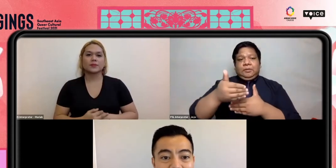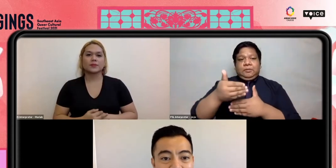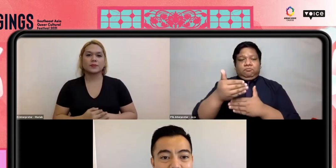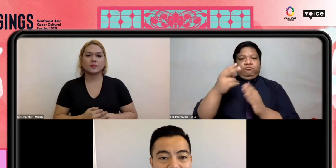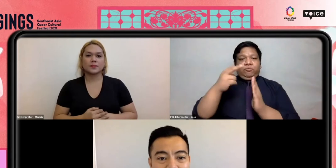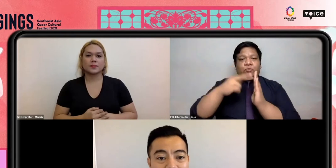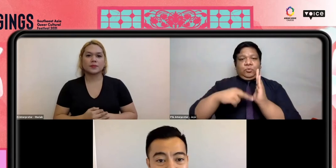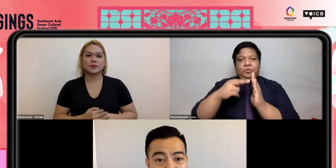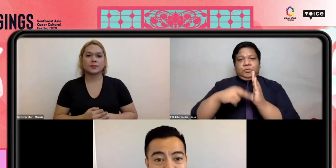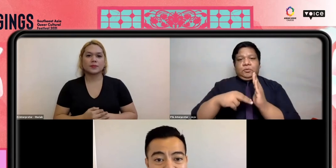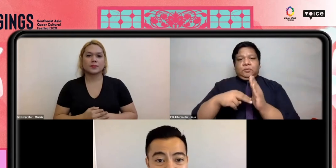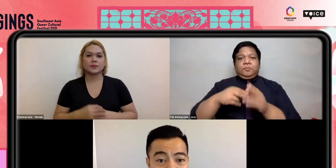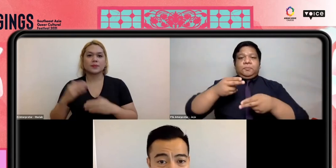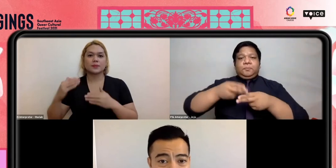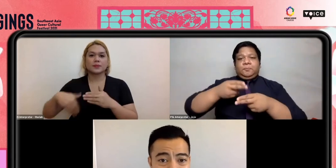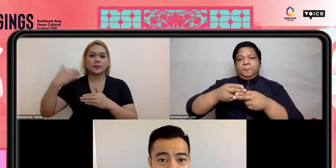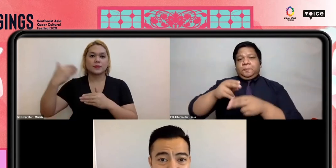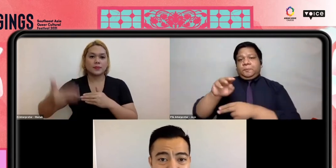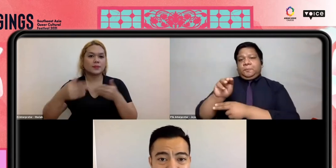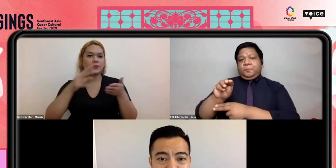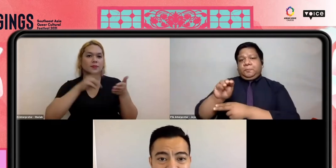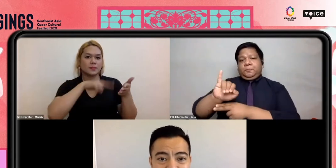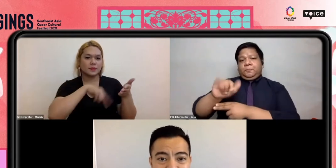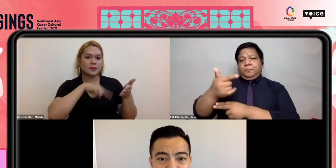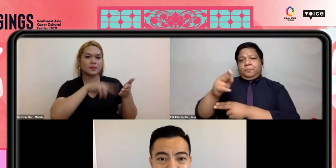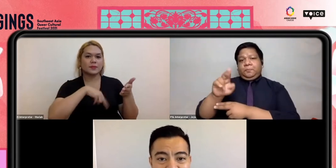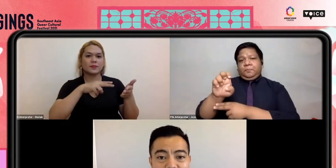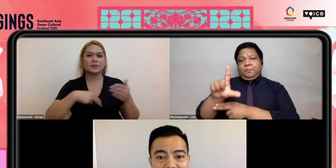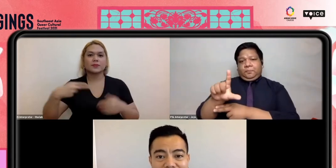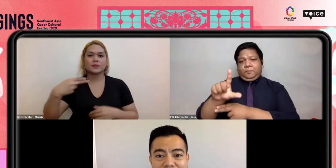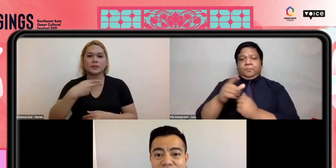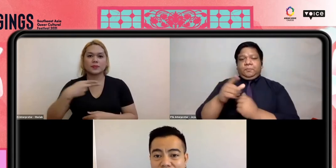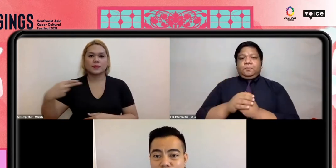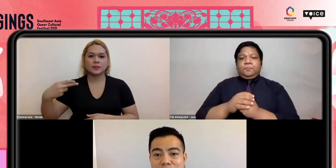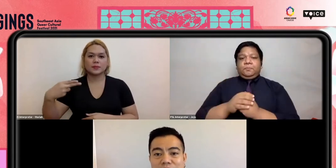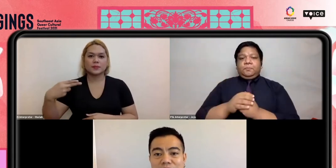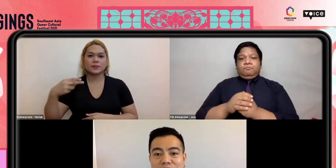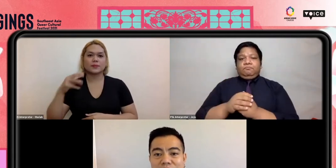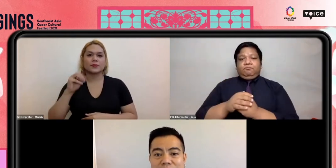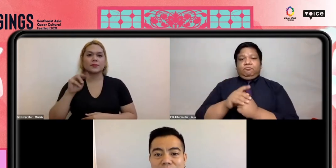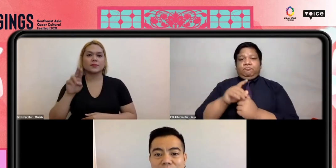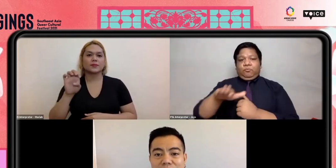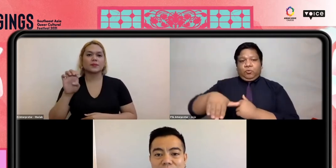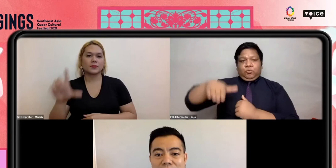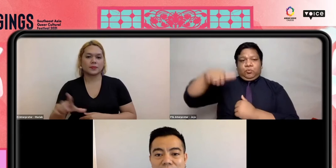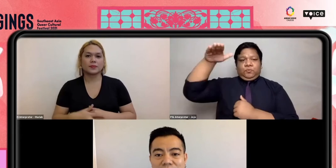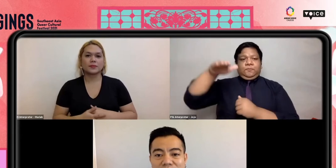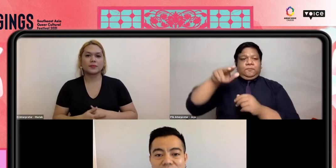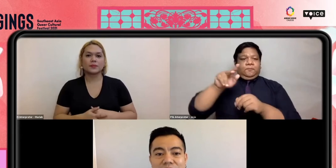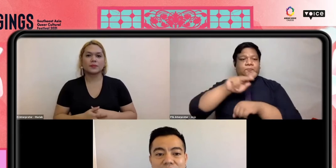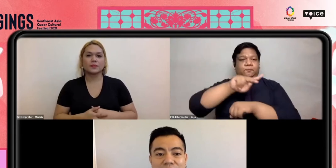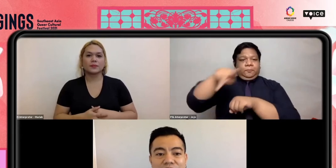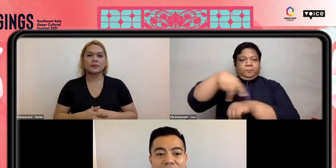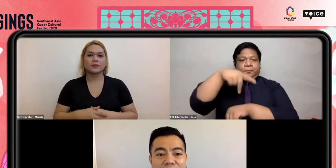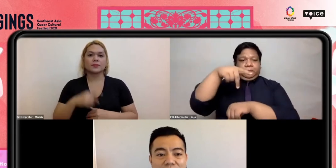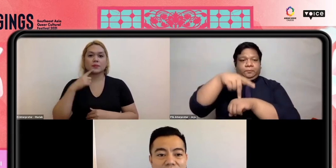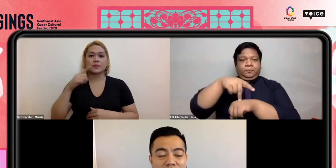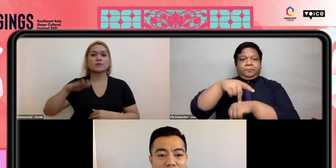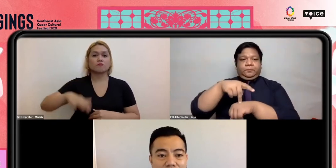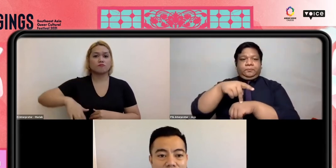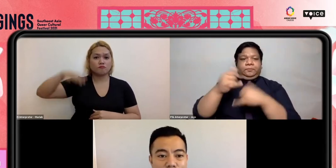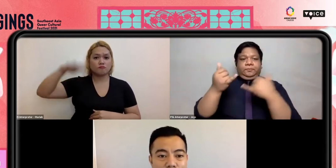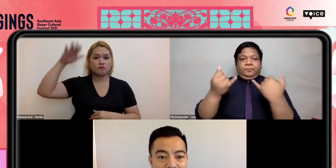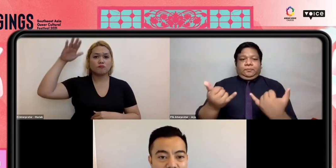is Miguel Barretto García, who was raised in the Philippines and is in their